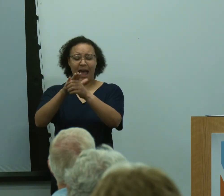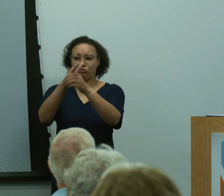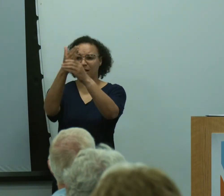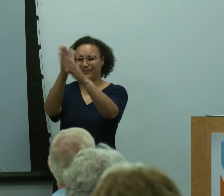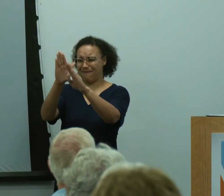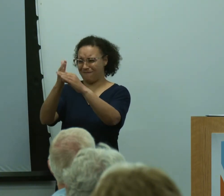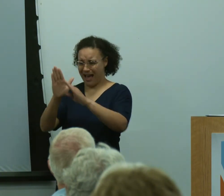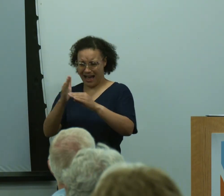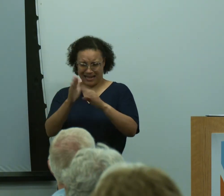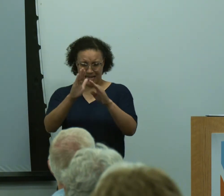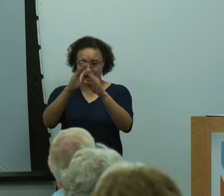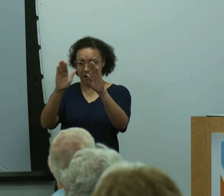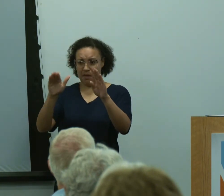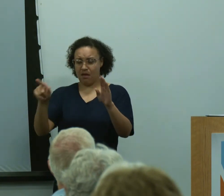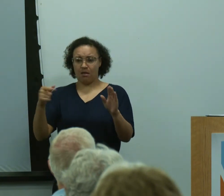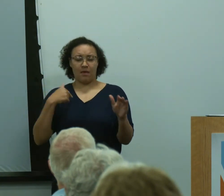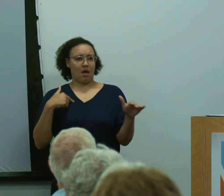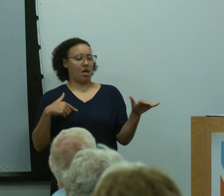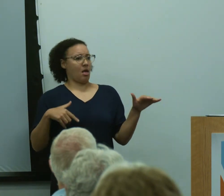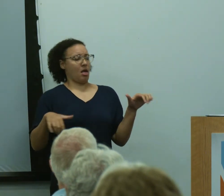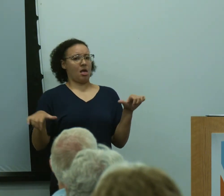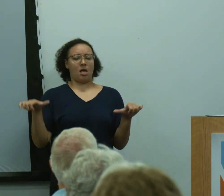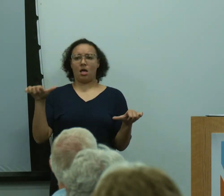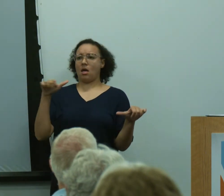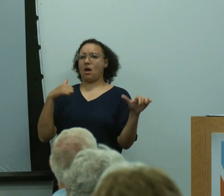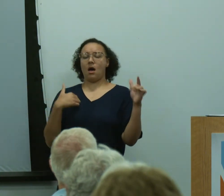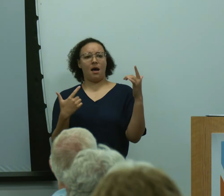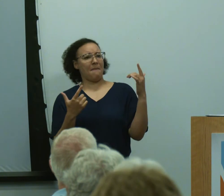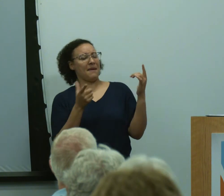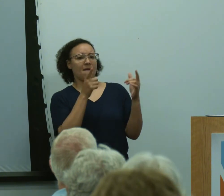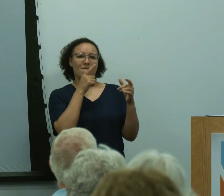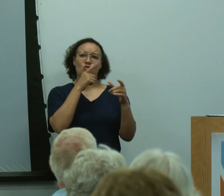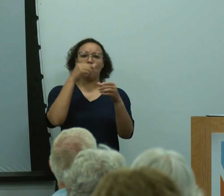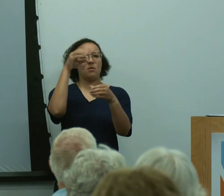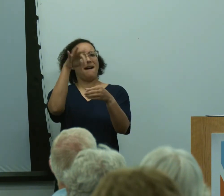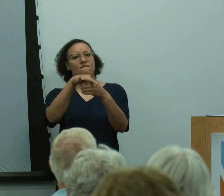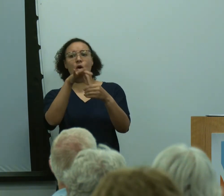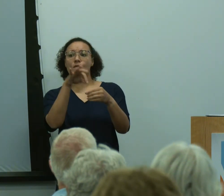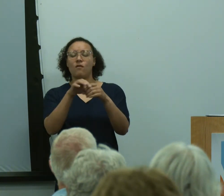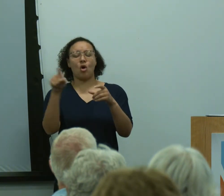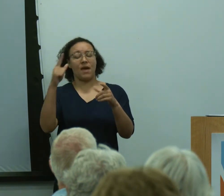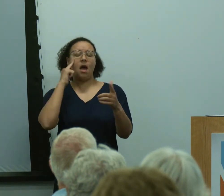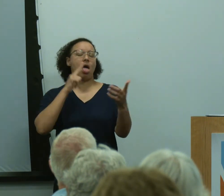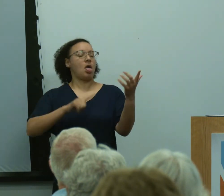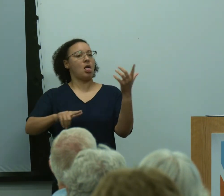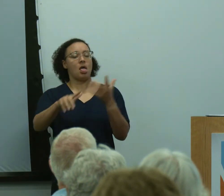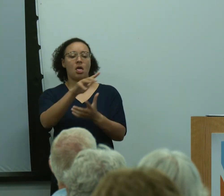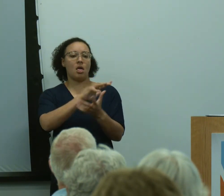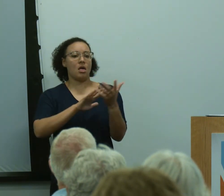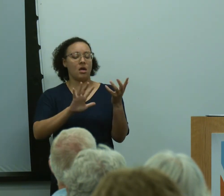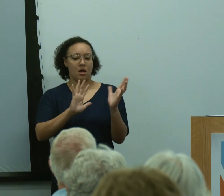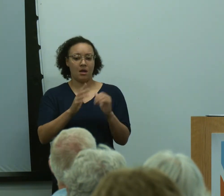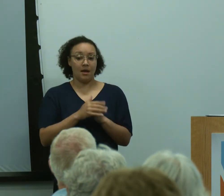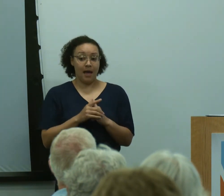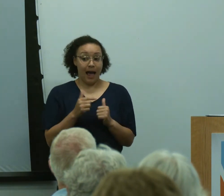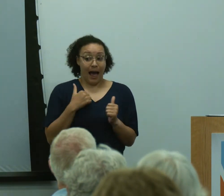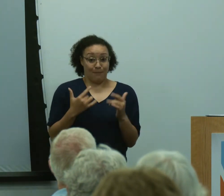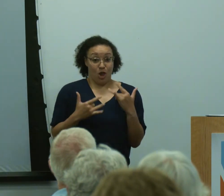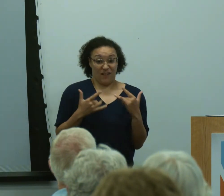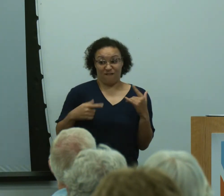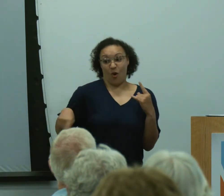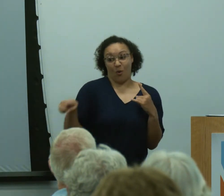that I don't even know if they know who they're voting for this time. So I would really ask you to look forward to our conversation,